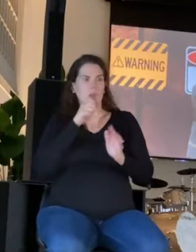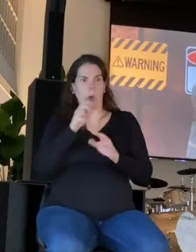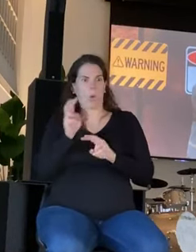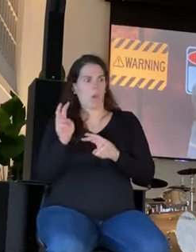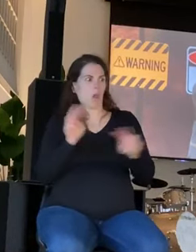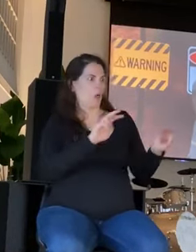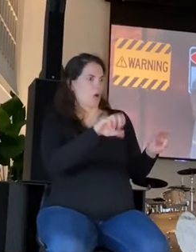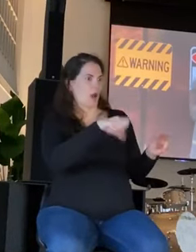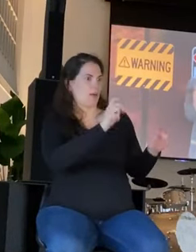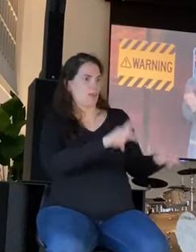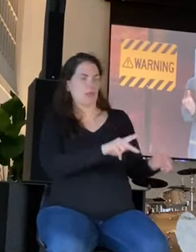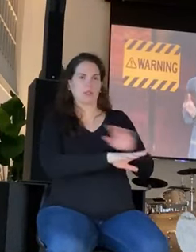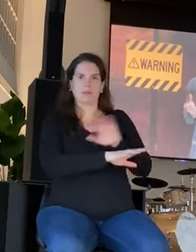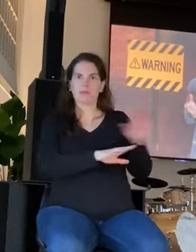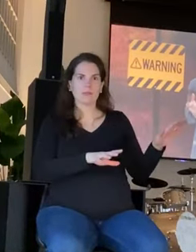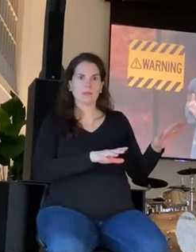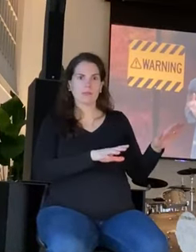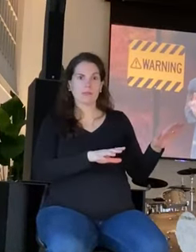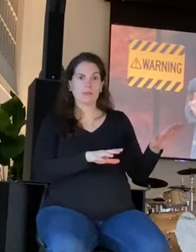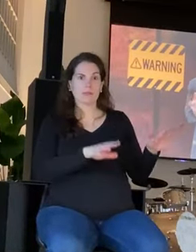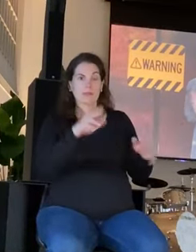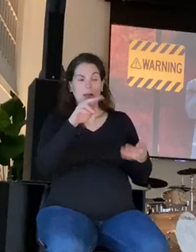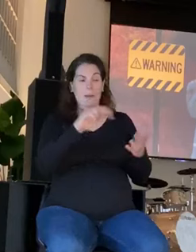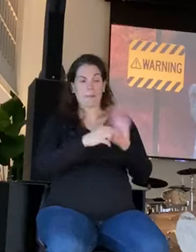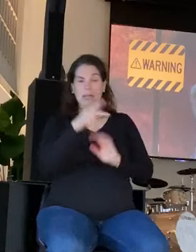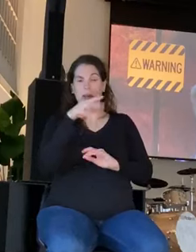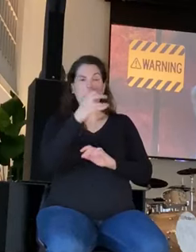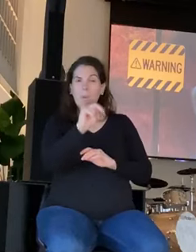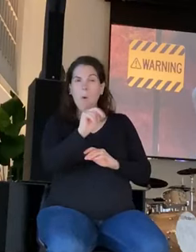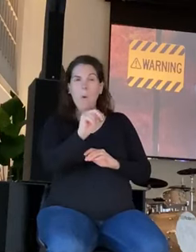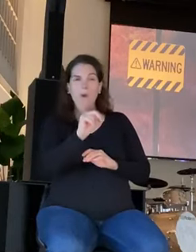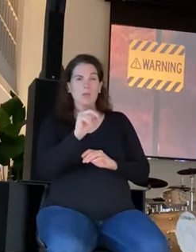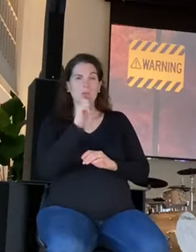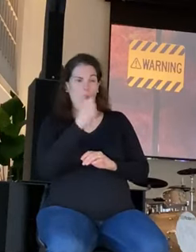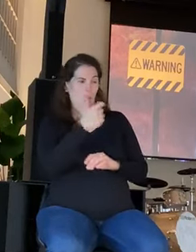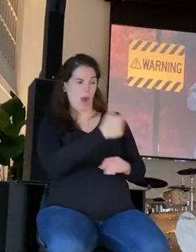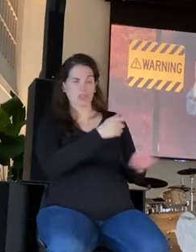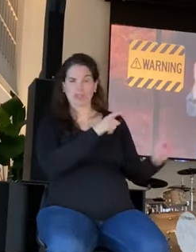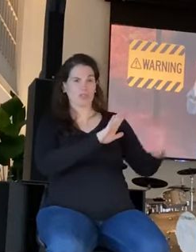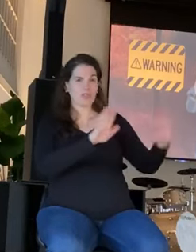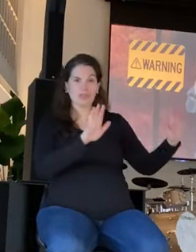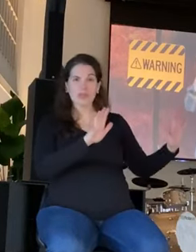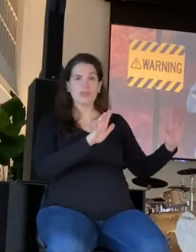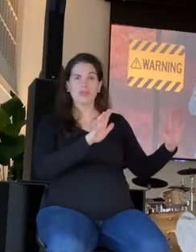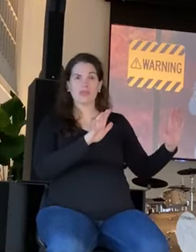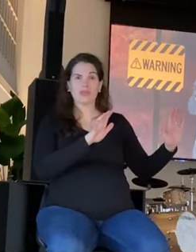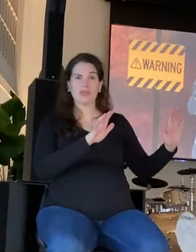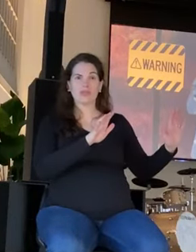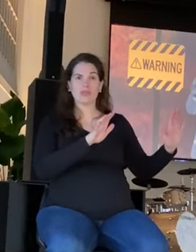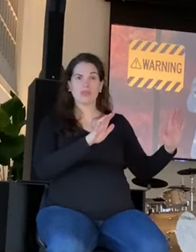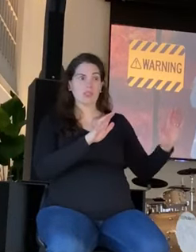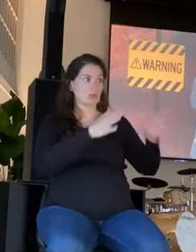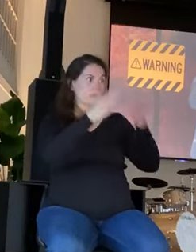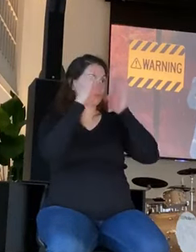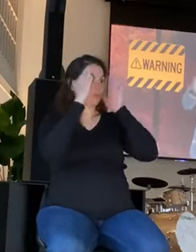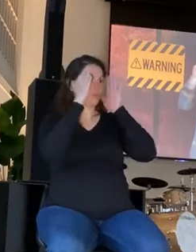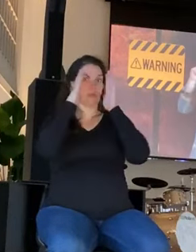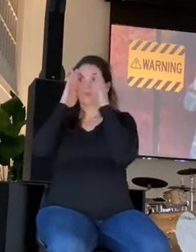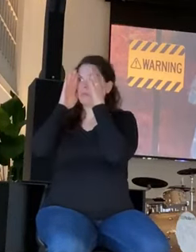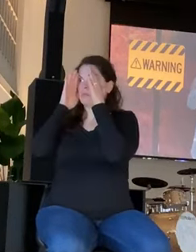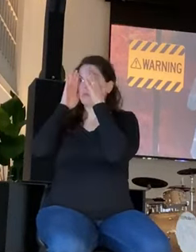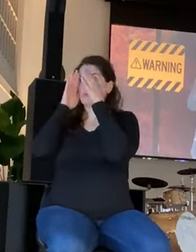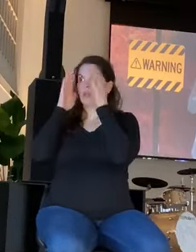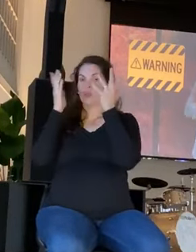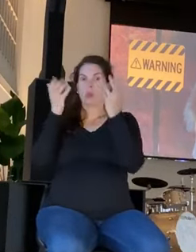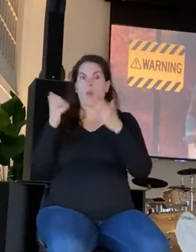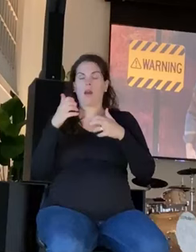way. So that means speaking of pornography. Don't even let your eyes go. Get your blinders on. Look straight ahead. Fix